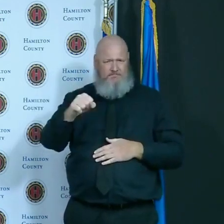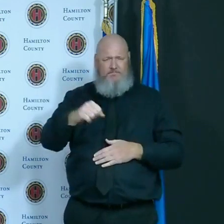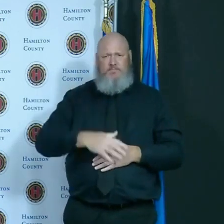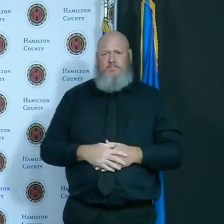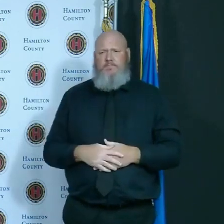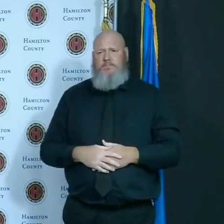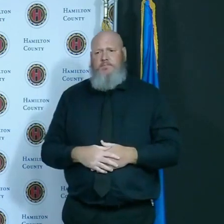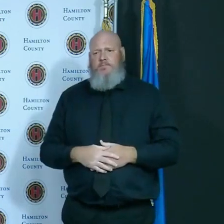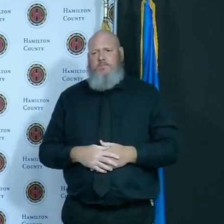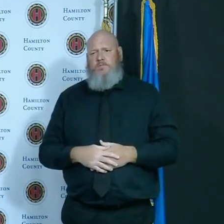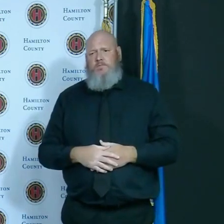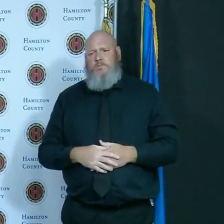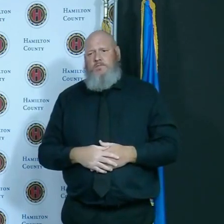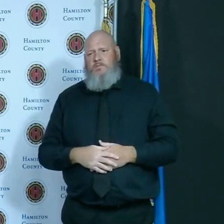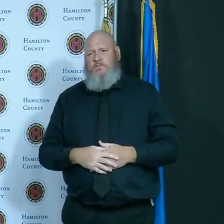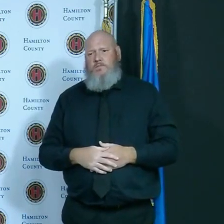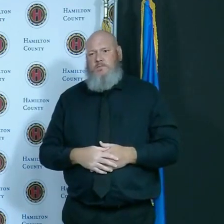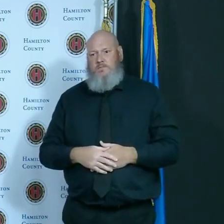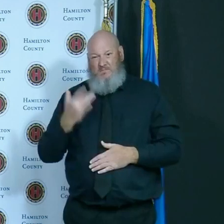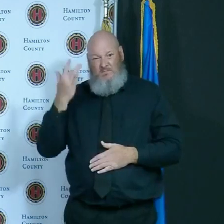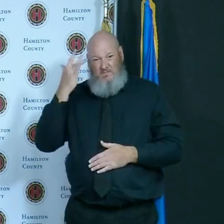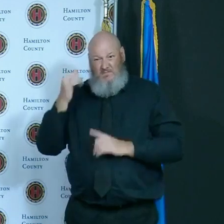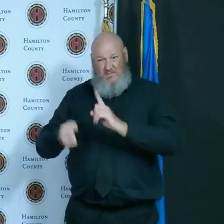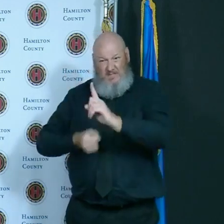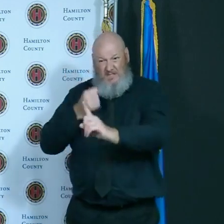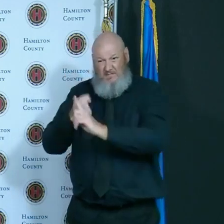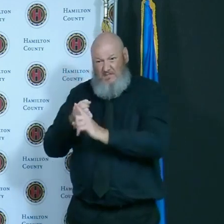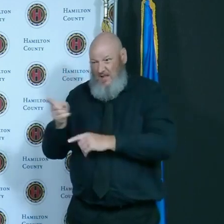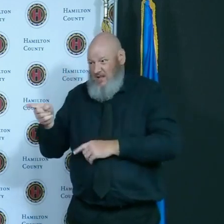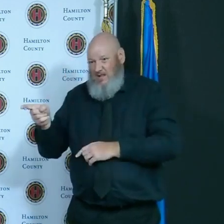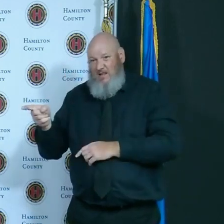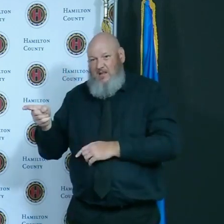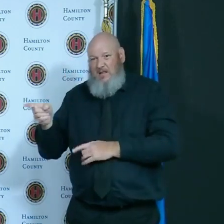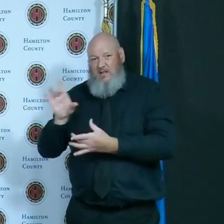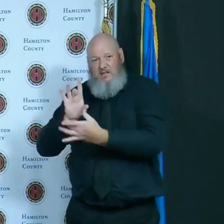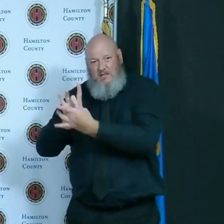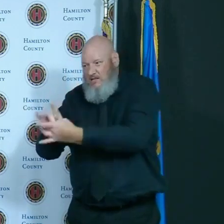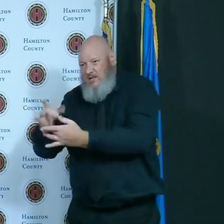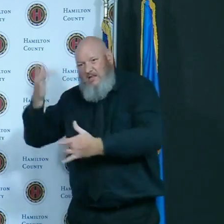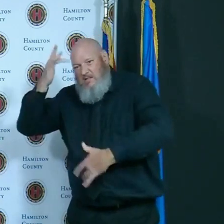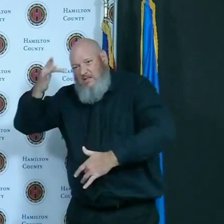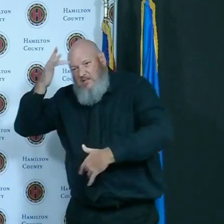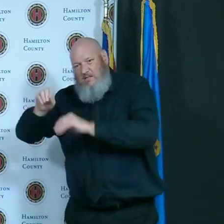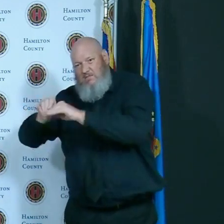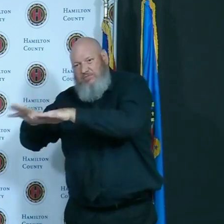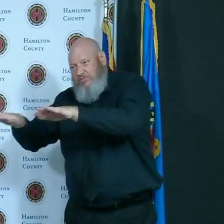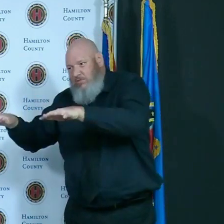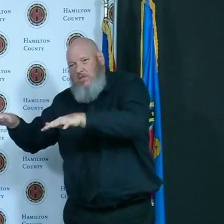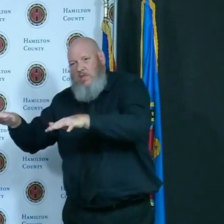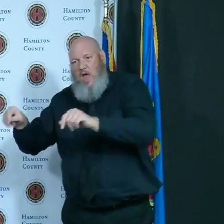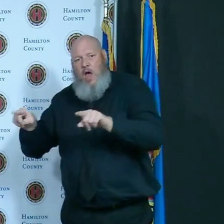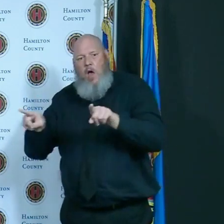other underlying factors that contribute to poor quality of life.